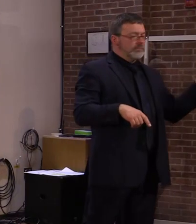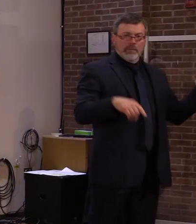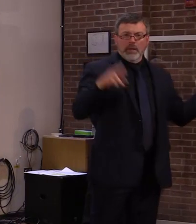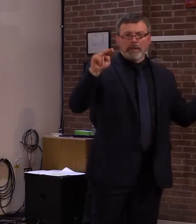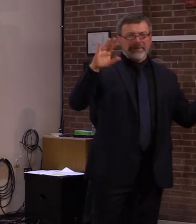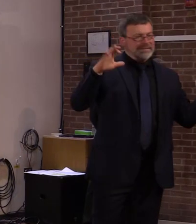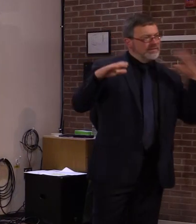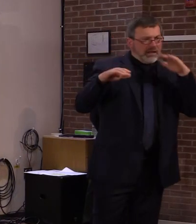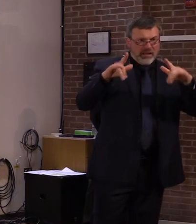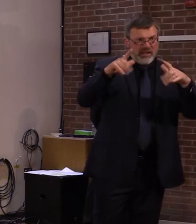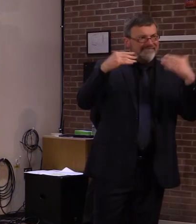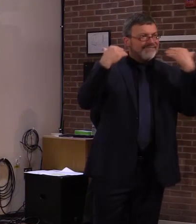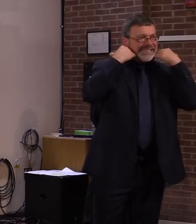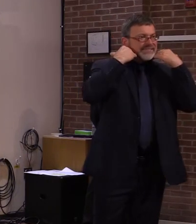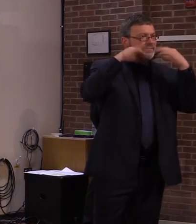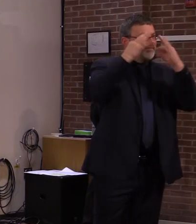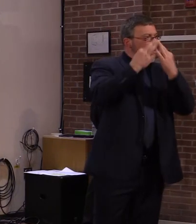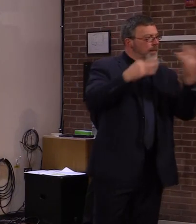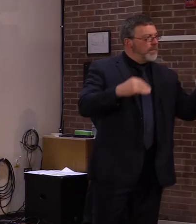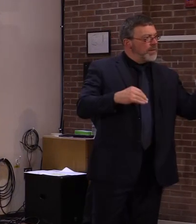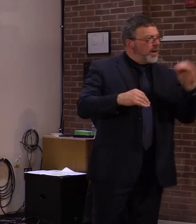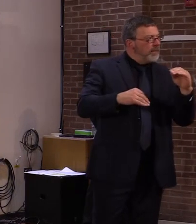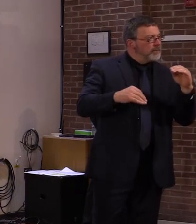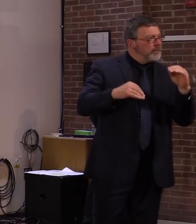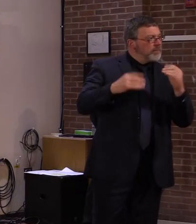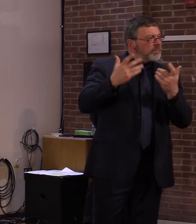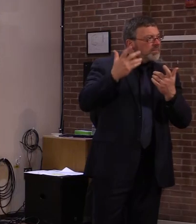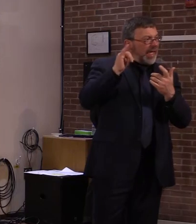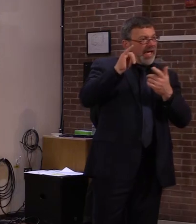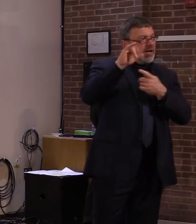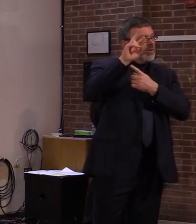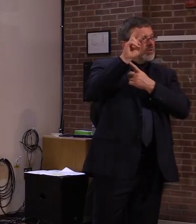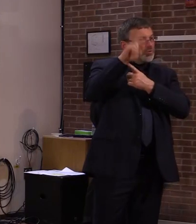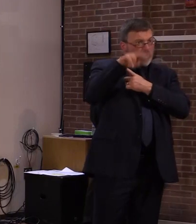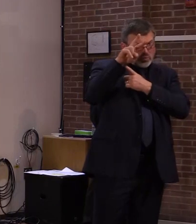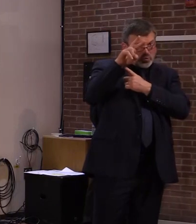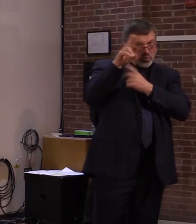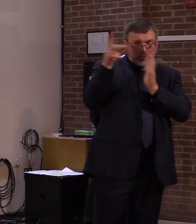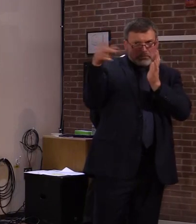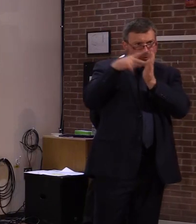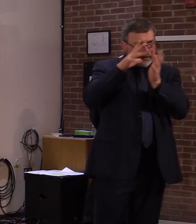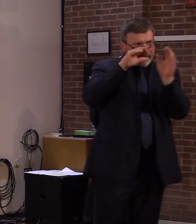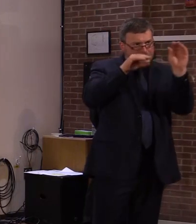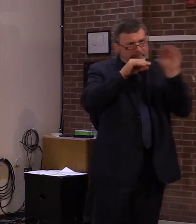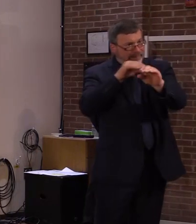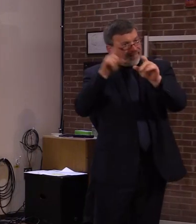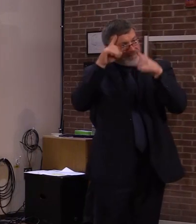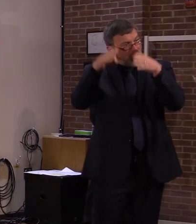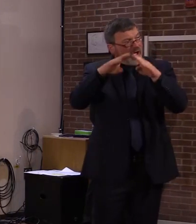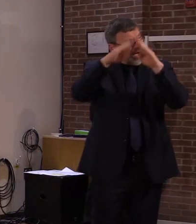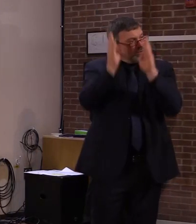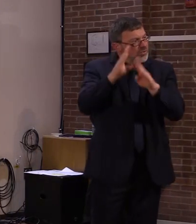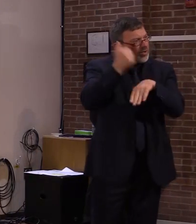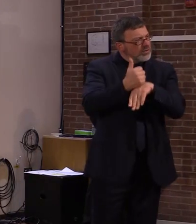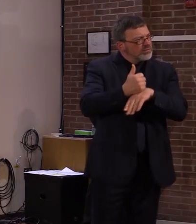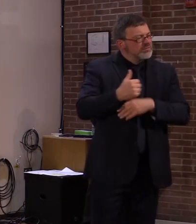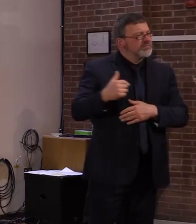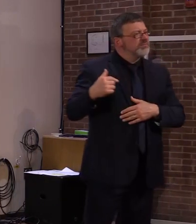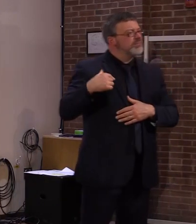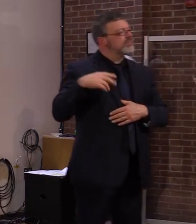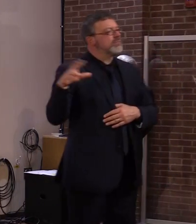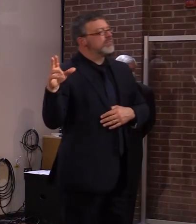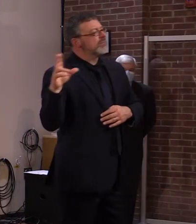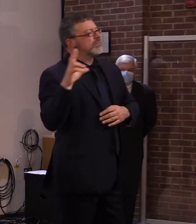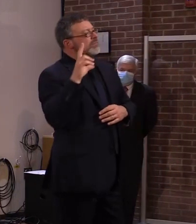some of the 2.2 for housing? Or? No, I mean, don't forget. I mean, this isn't the only money that